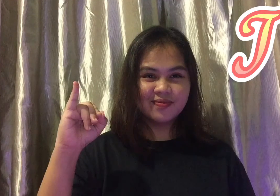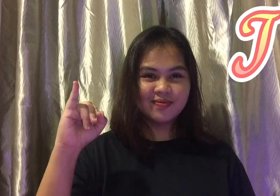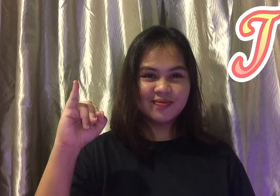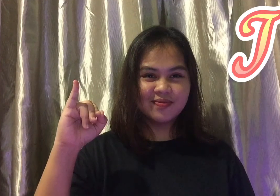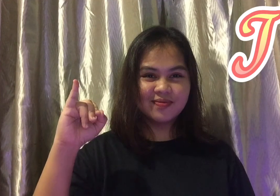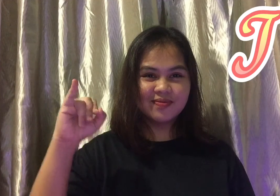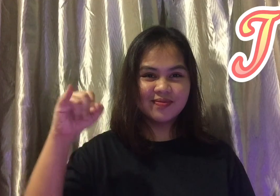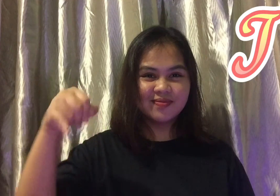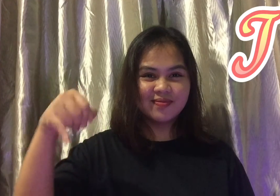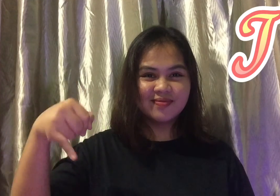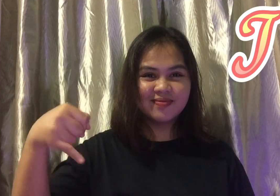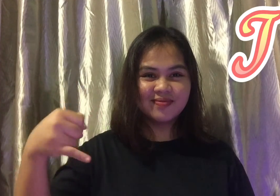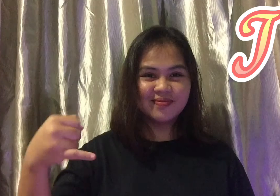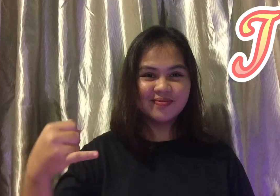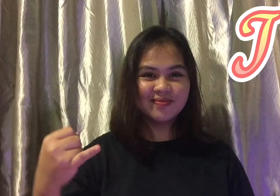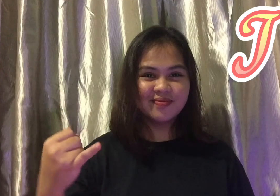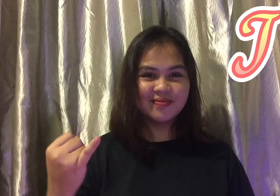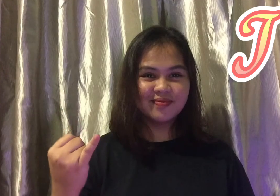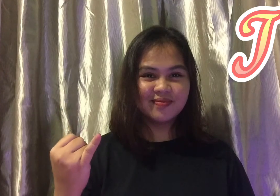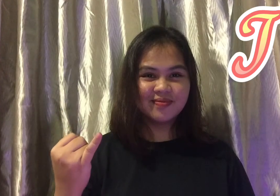if you're drawing a J, J.